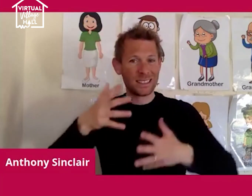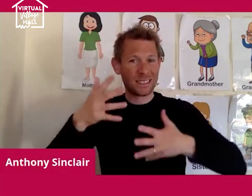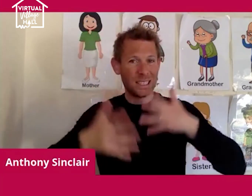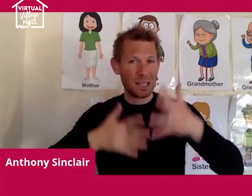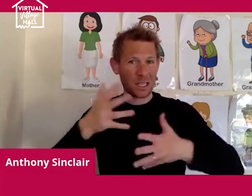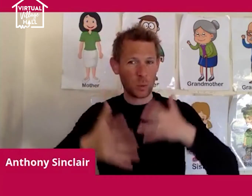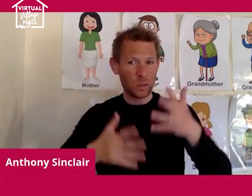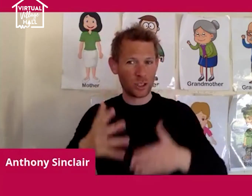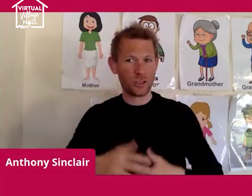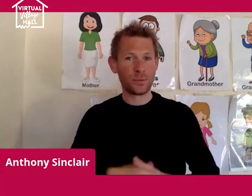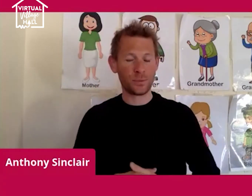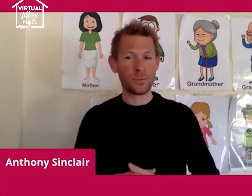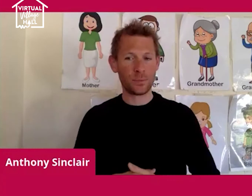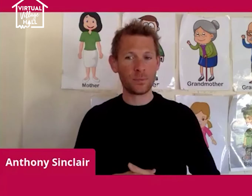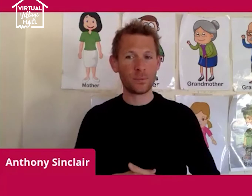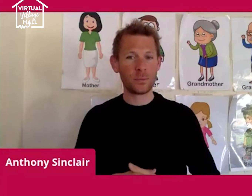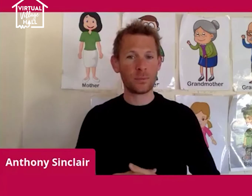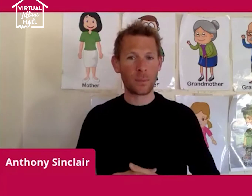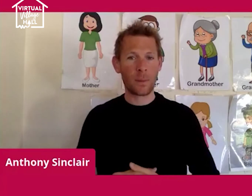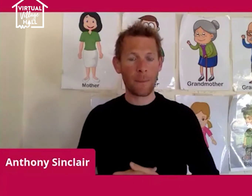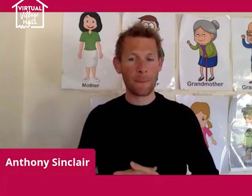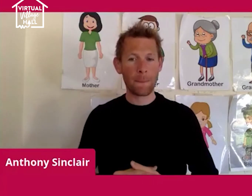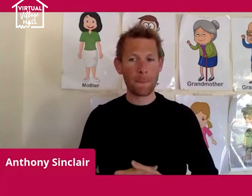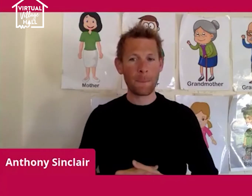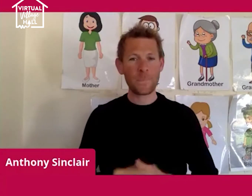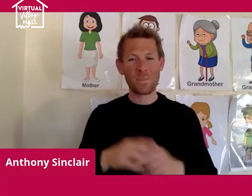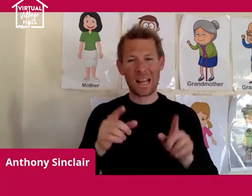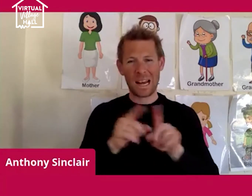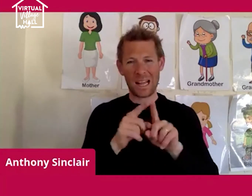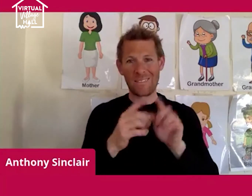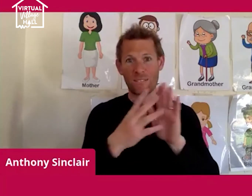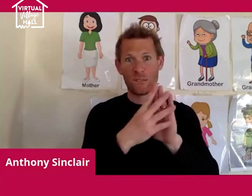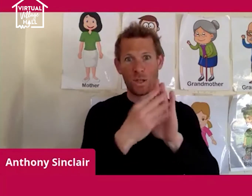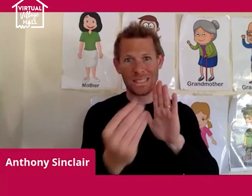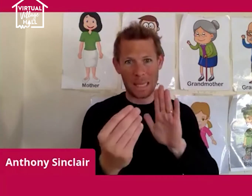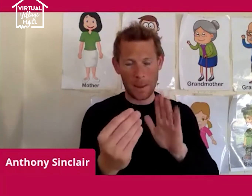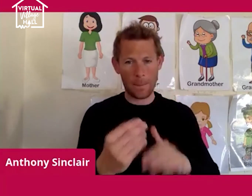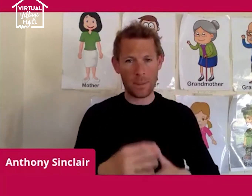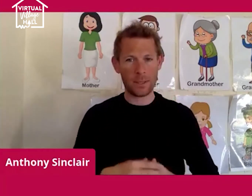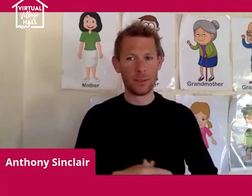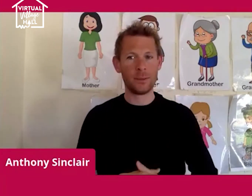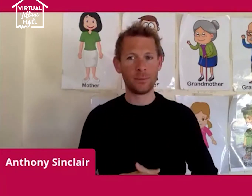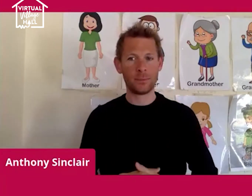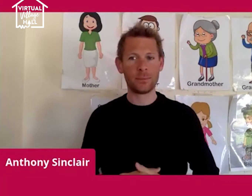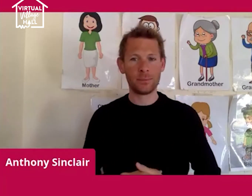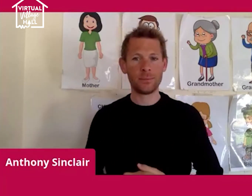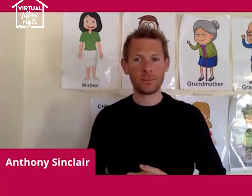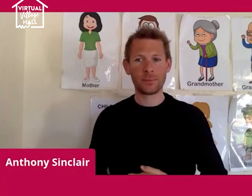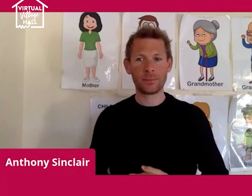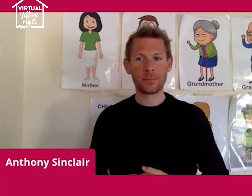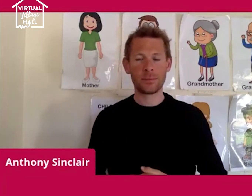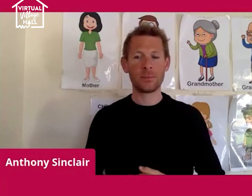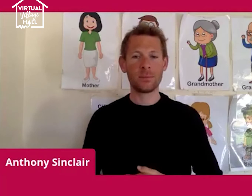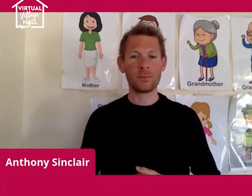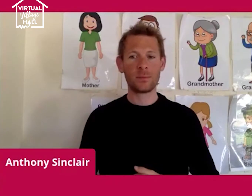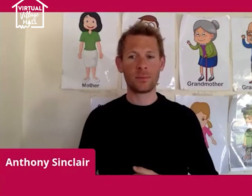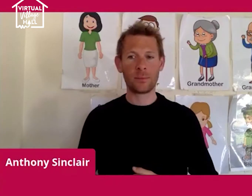different regions and different regional sign languages. It's a bit like, for example,